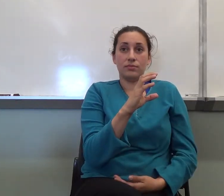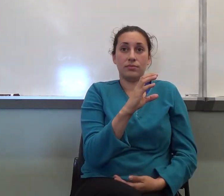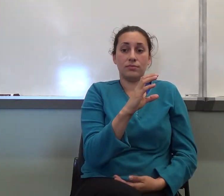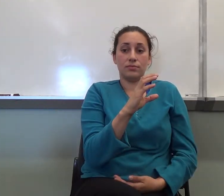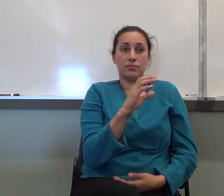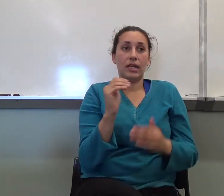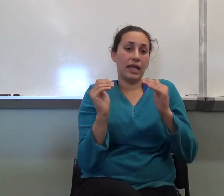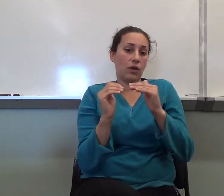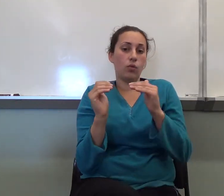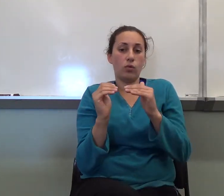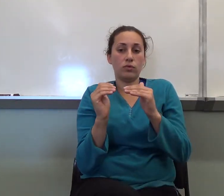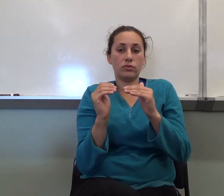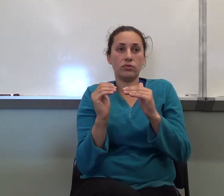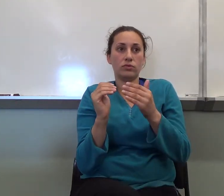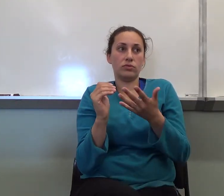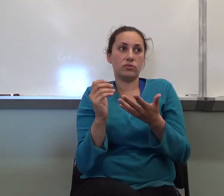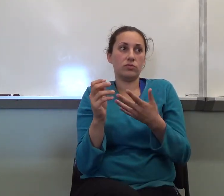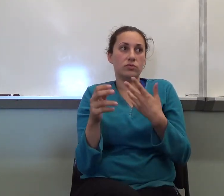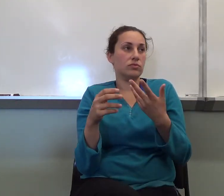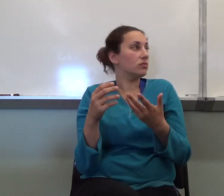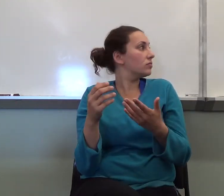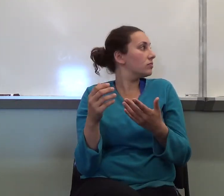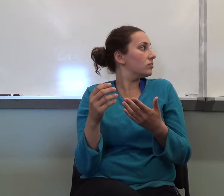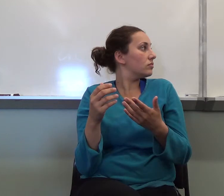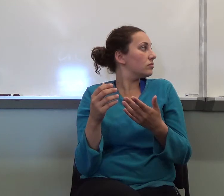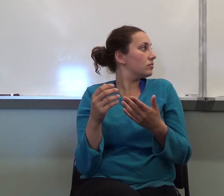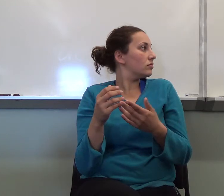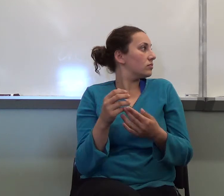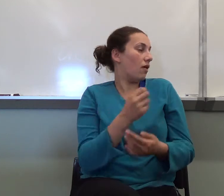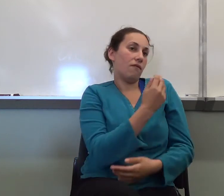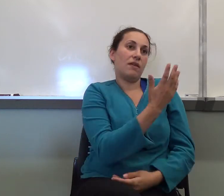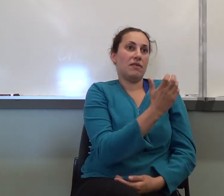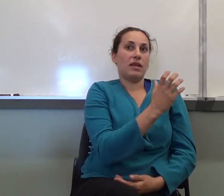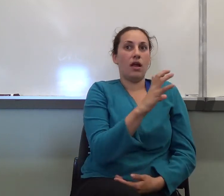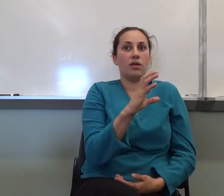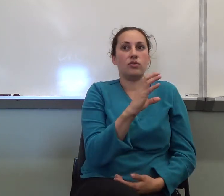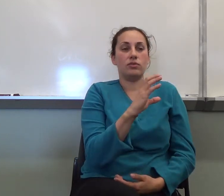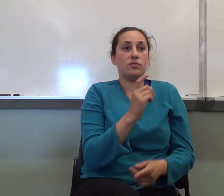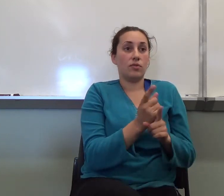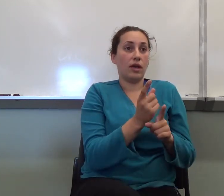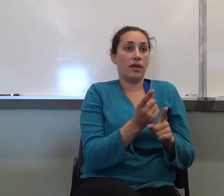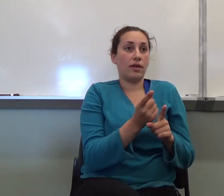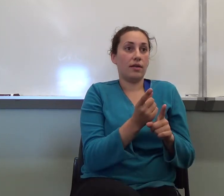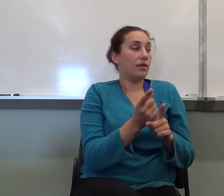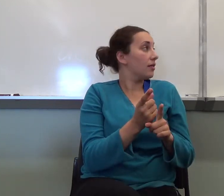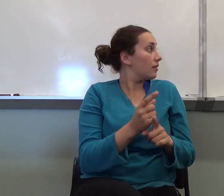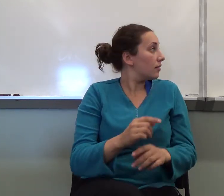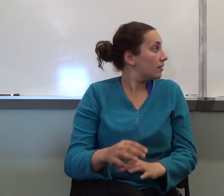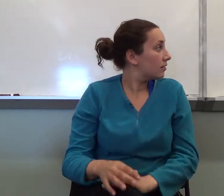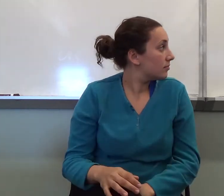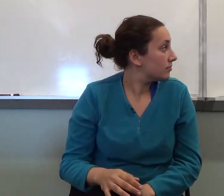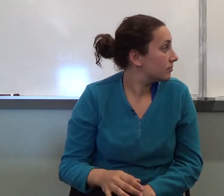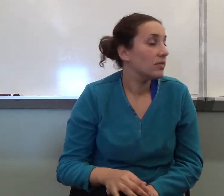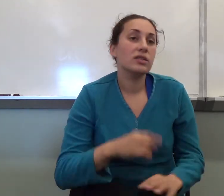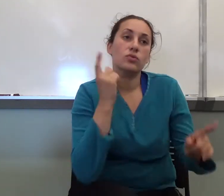And if you do that, you actually get 1,500. That does work. So, yes, that proportion is true.